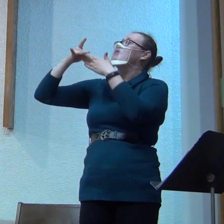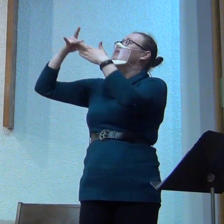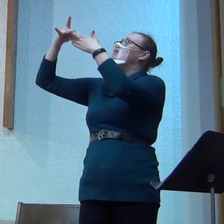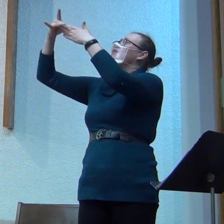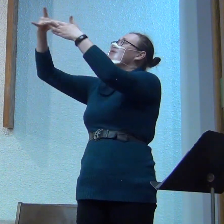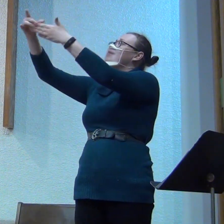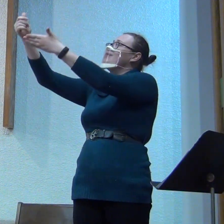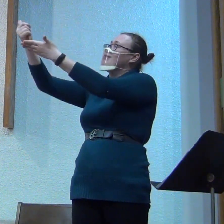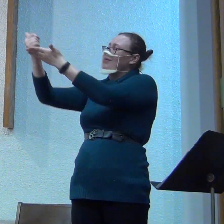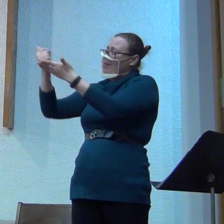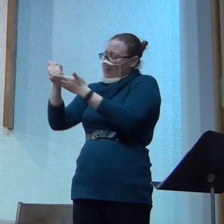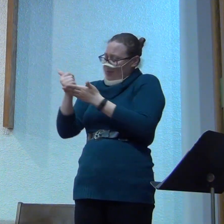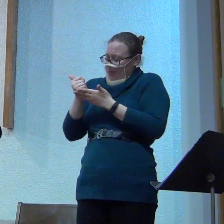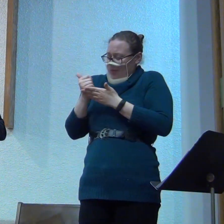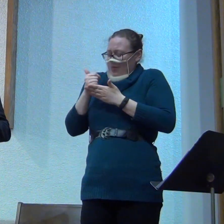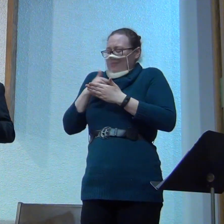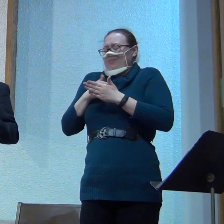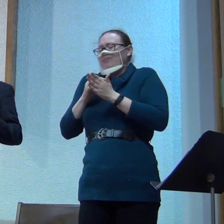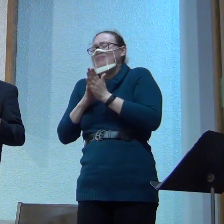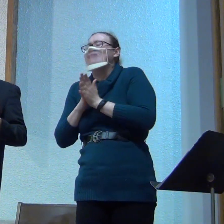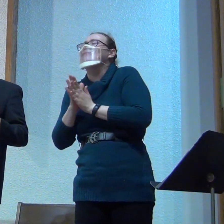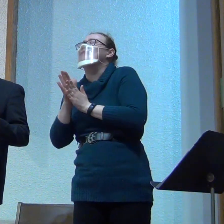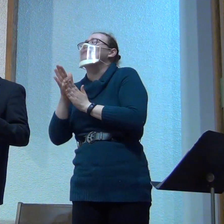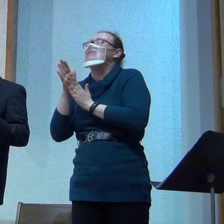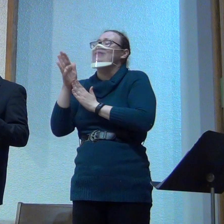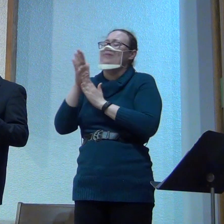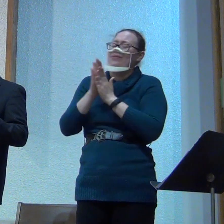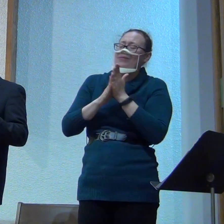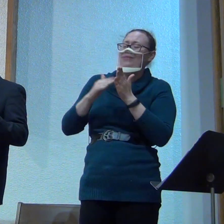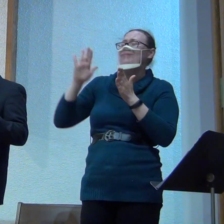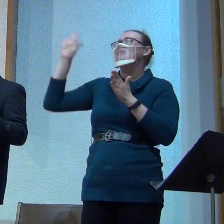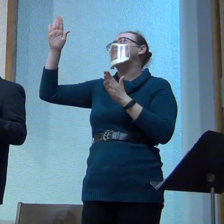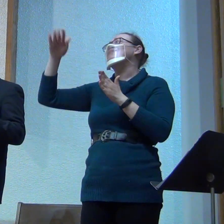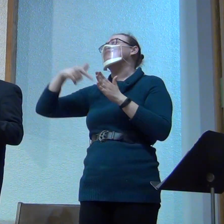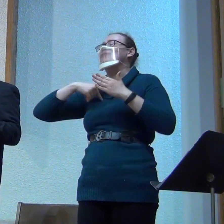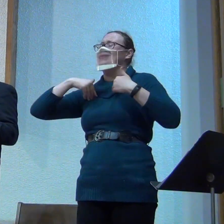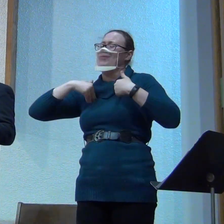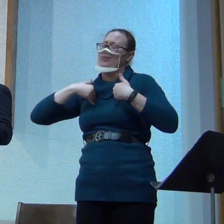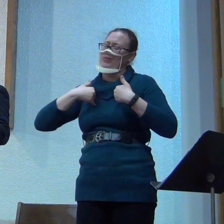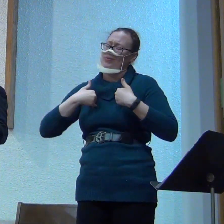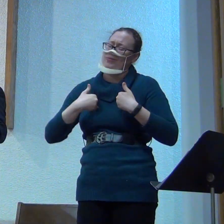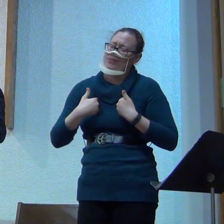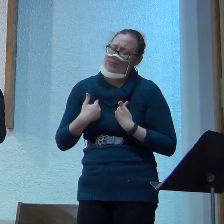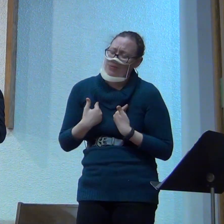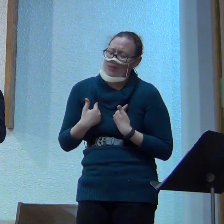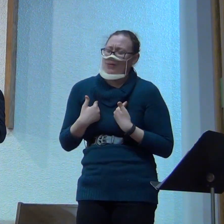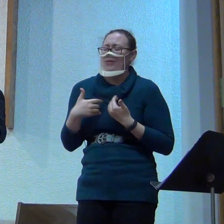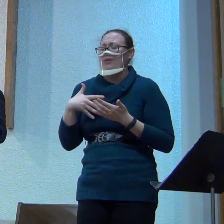Thank you.